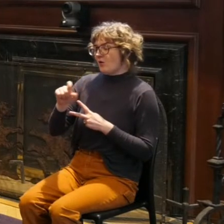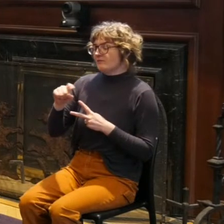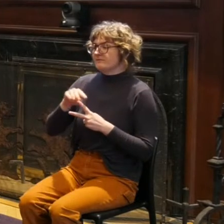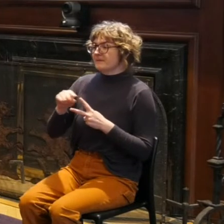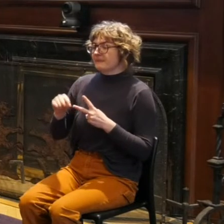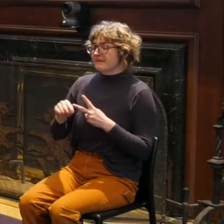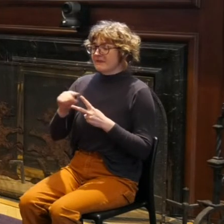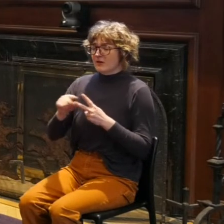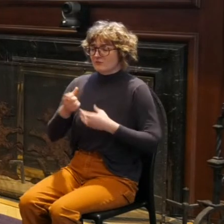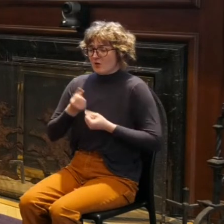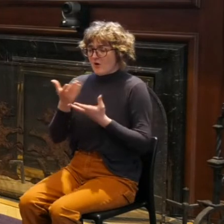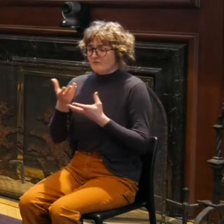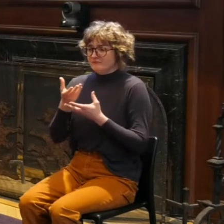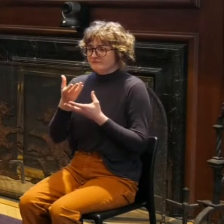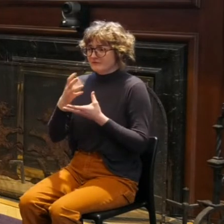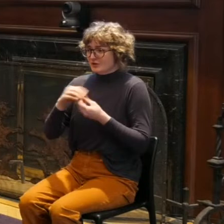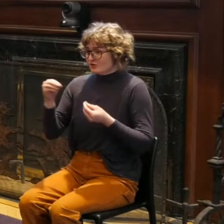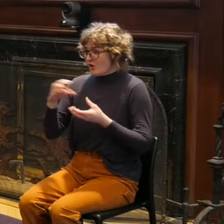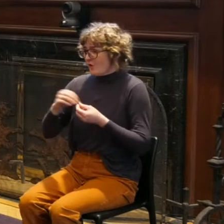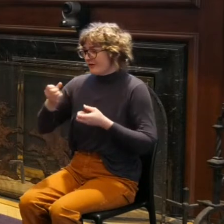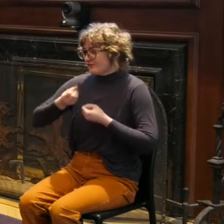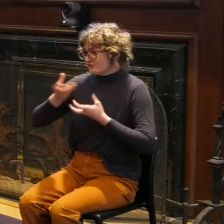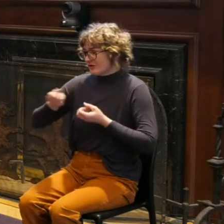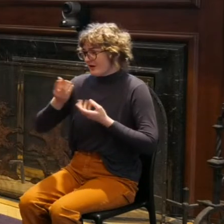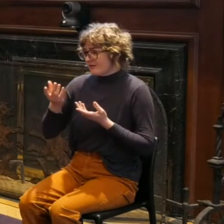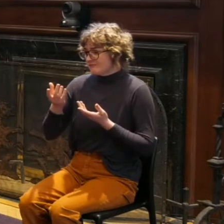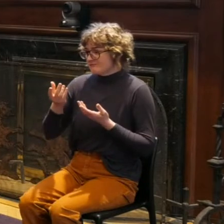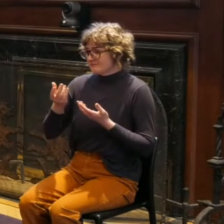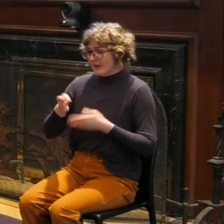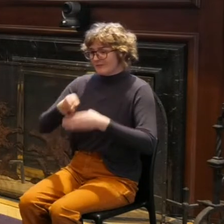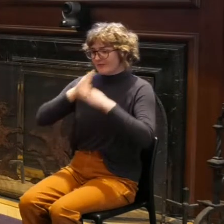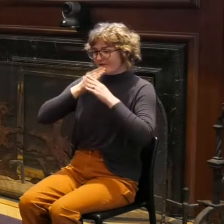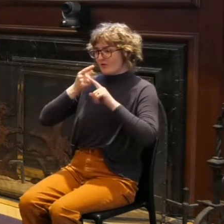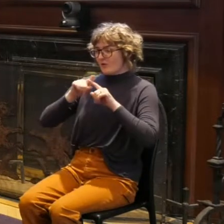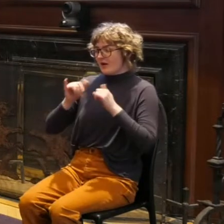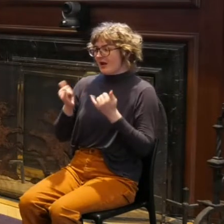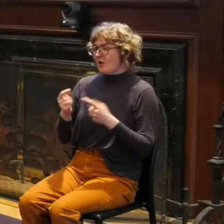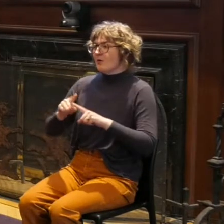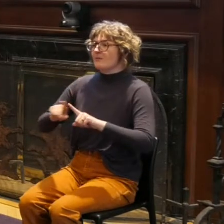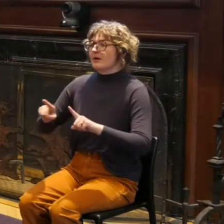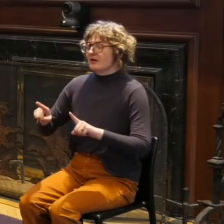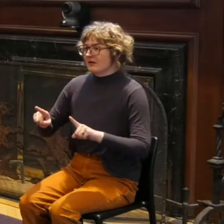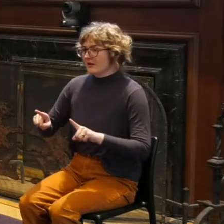were killed. The poem tells their stories. I won't say a whole lot more, but